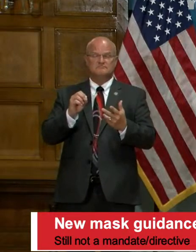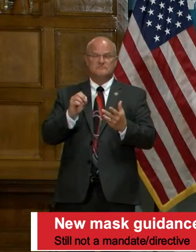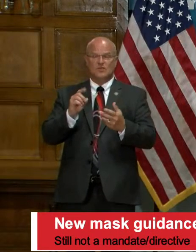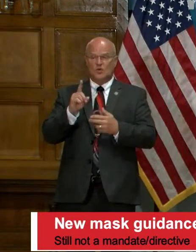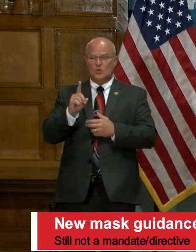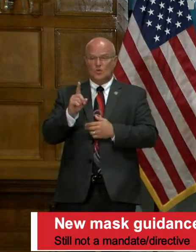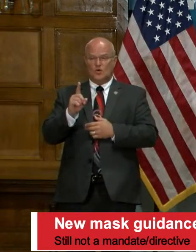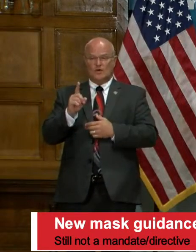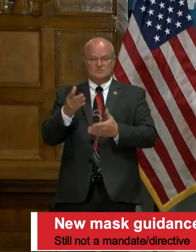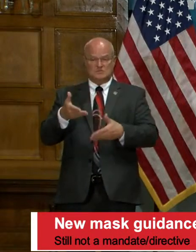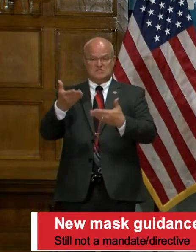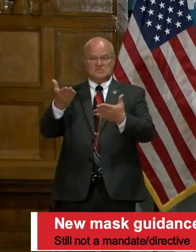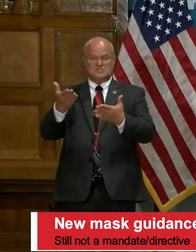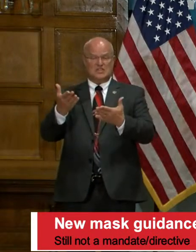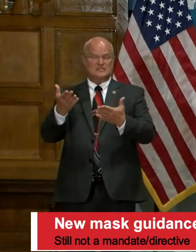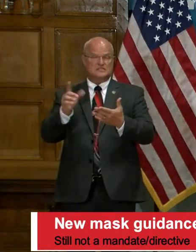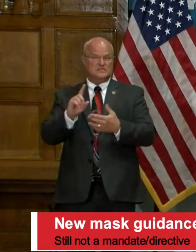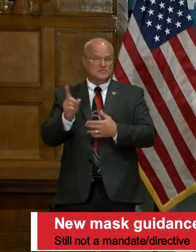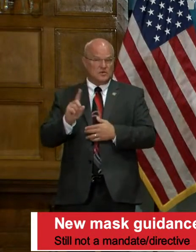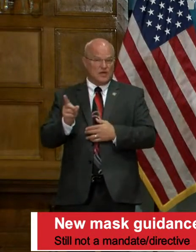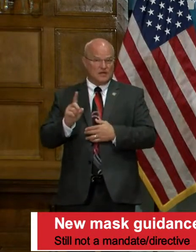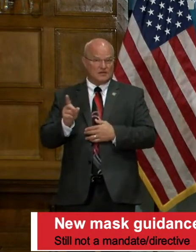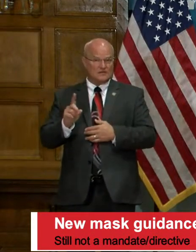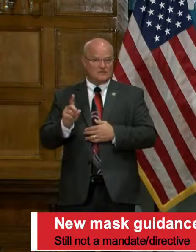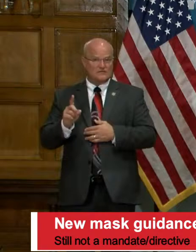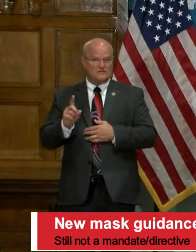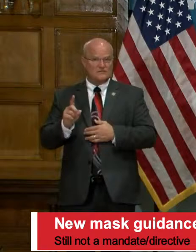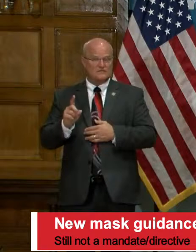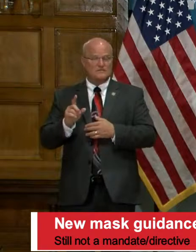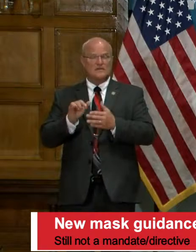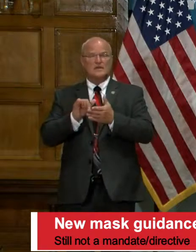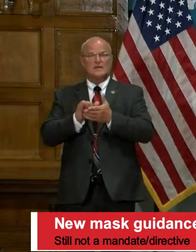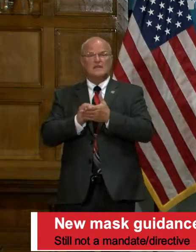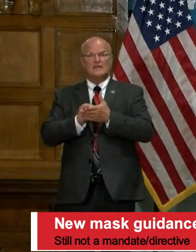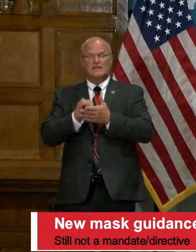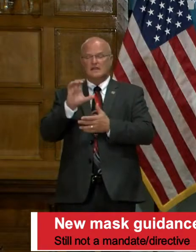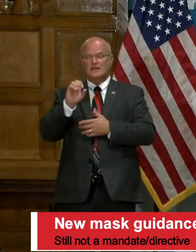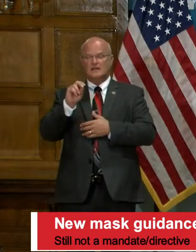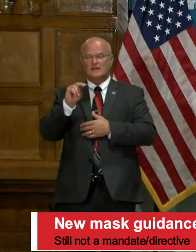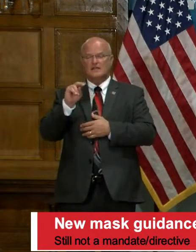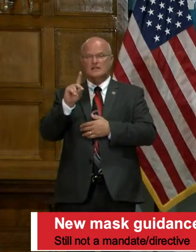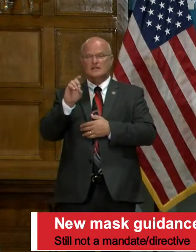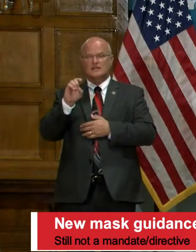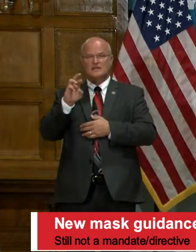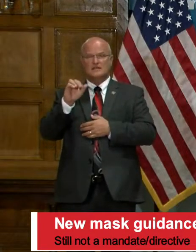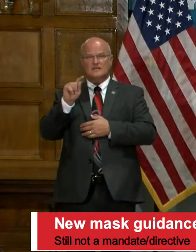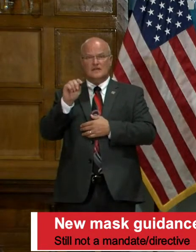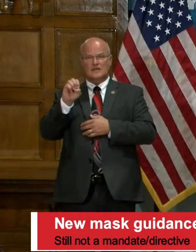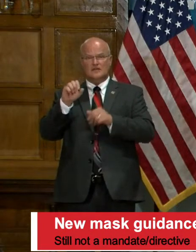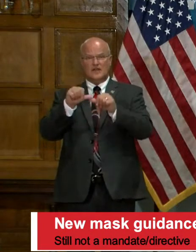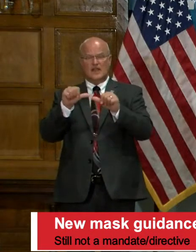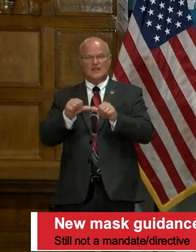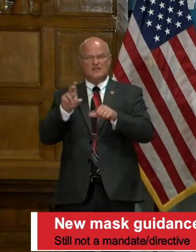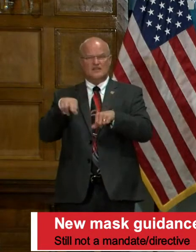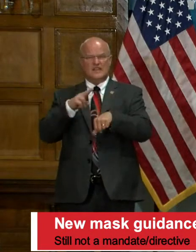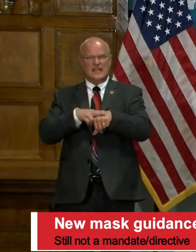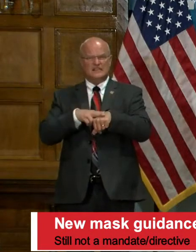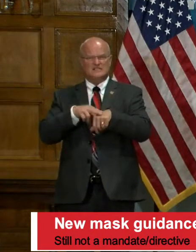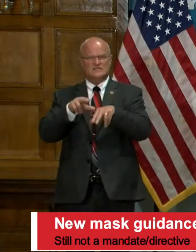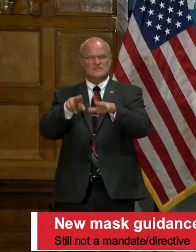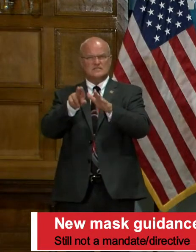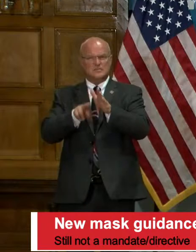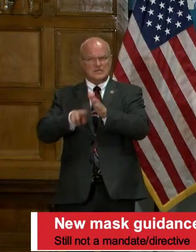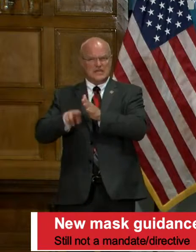one of that's been suggested is the Confederate area of the National